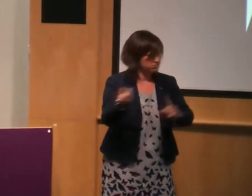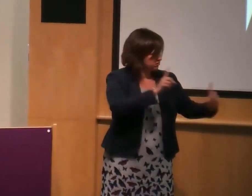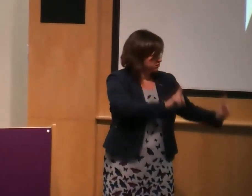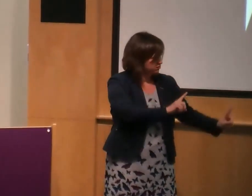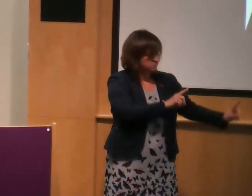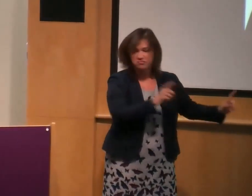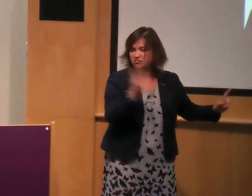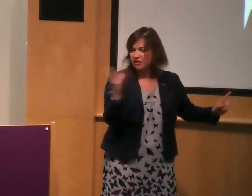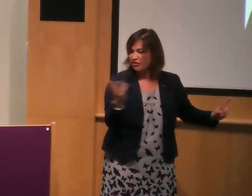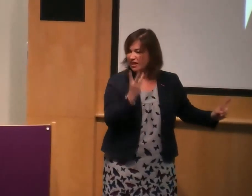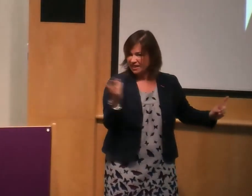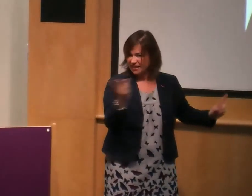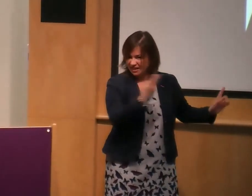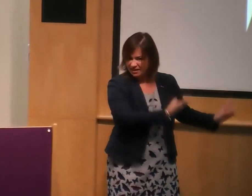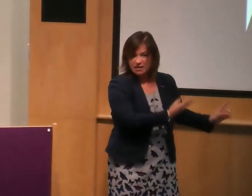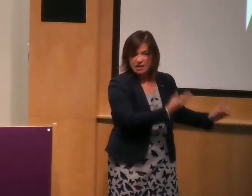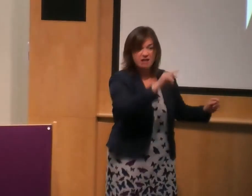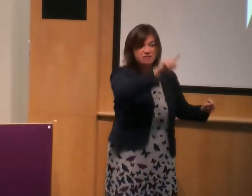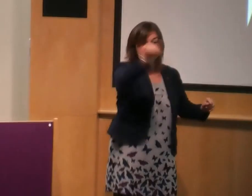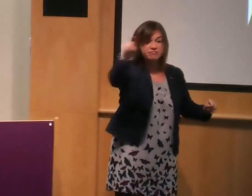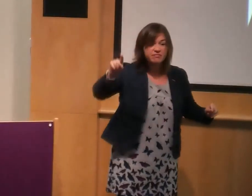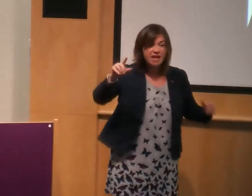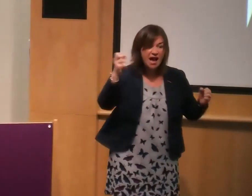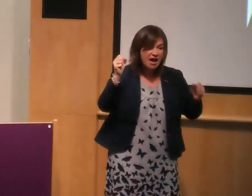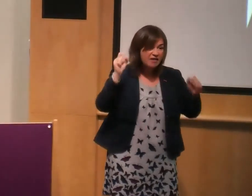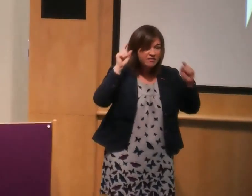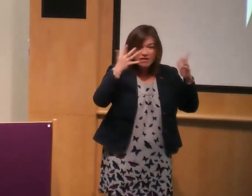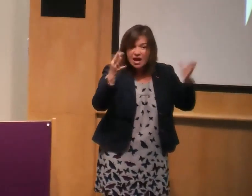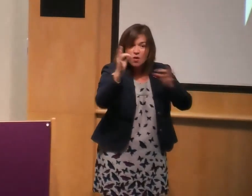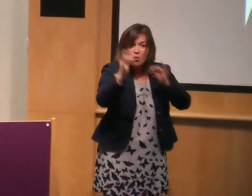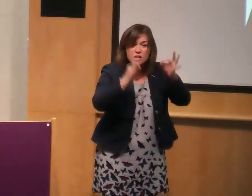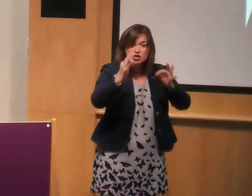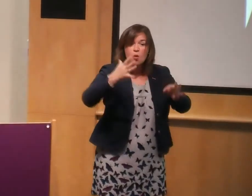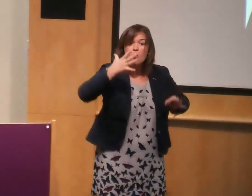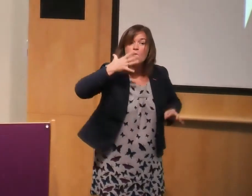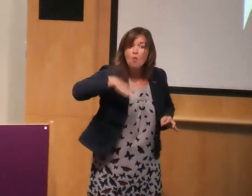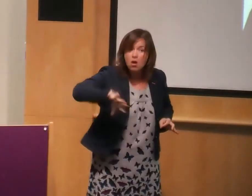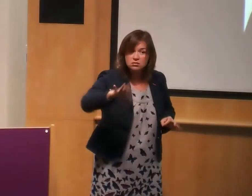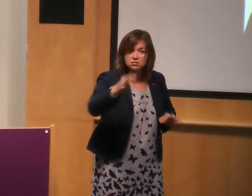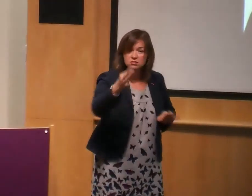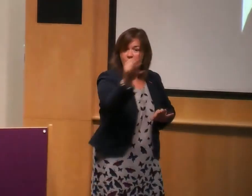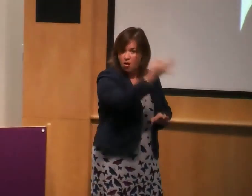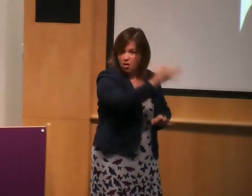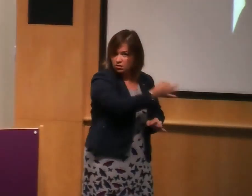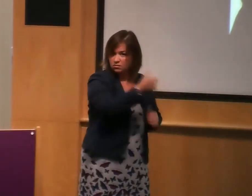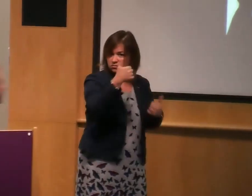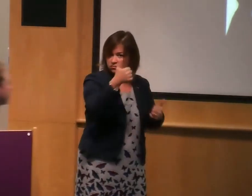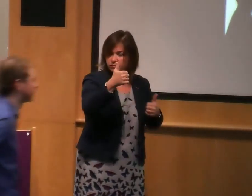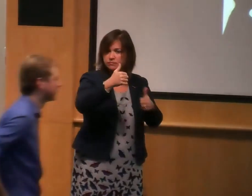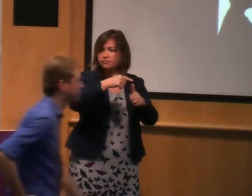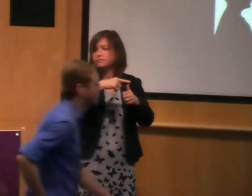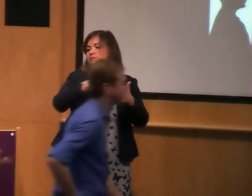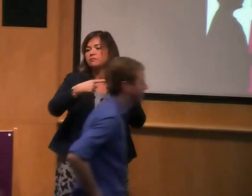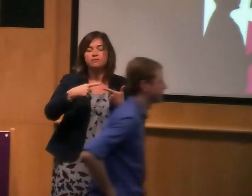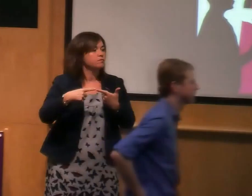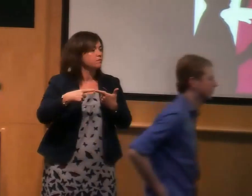deaf community. So can I ask the morning presentation, the speakers from the presentation this morning, to come up